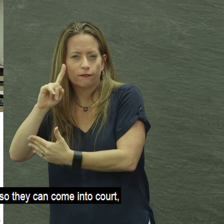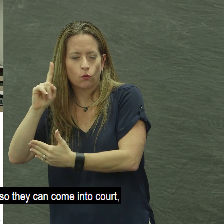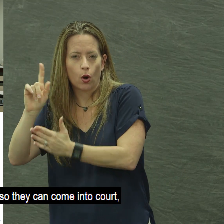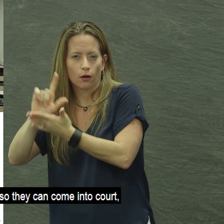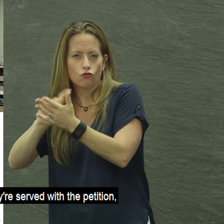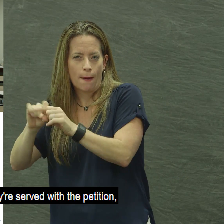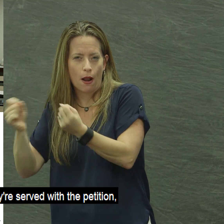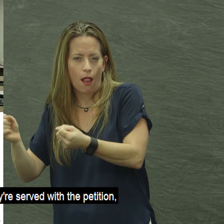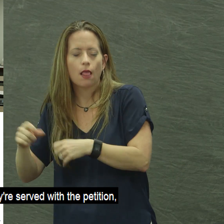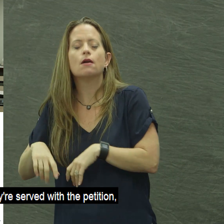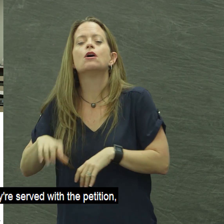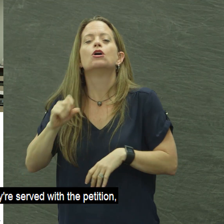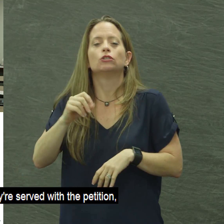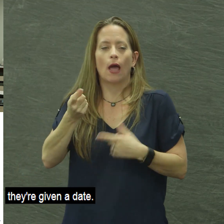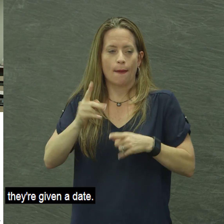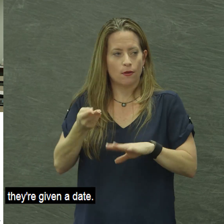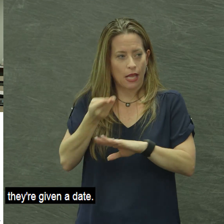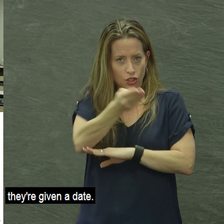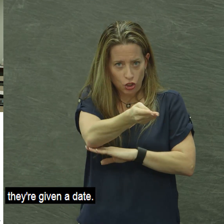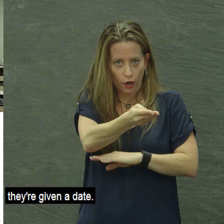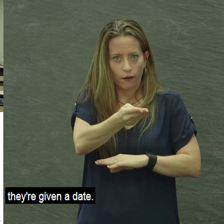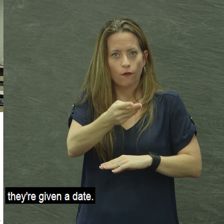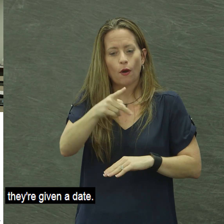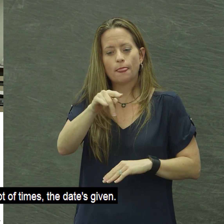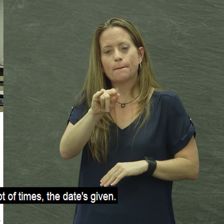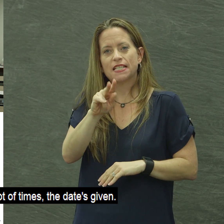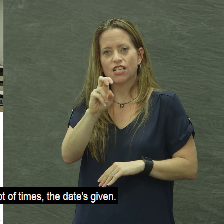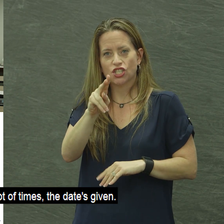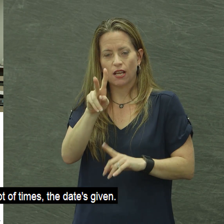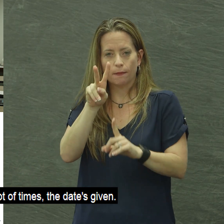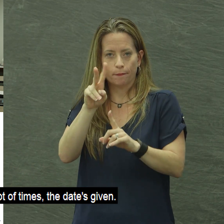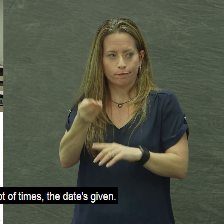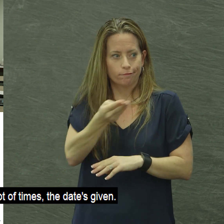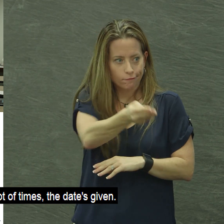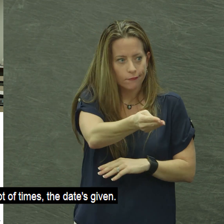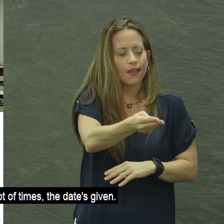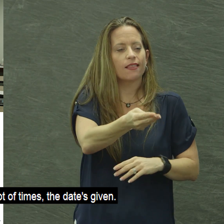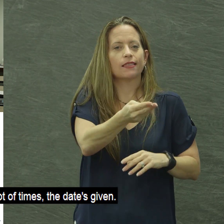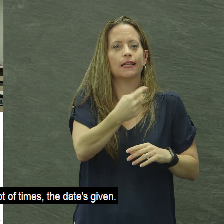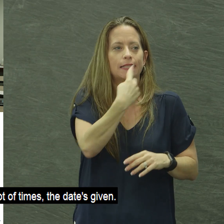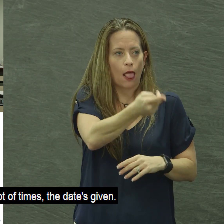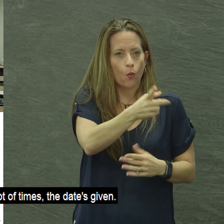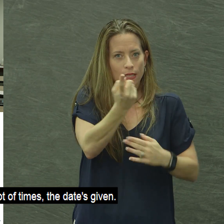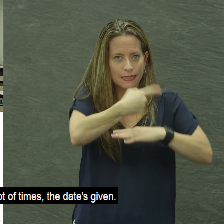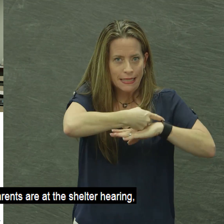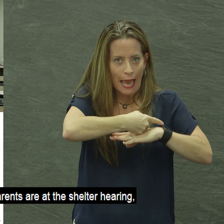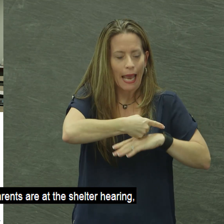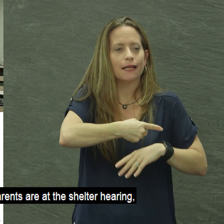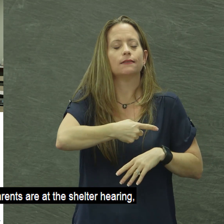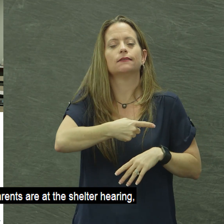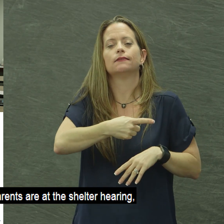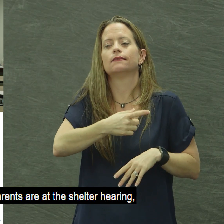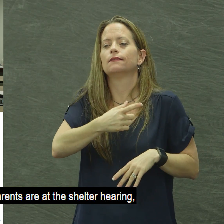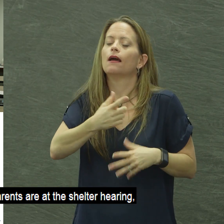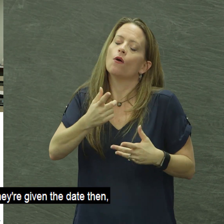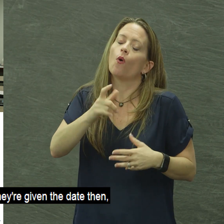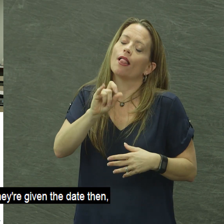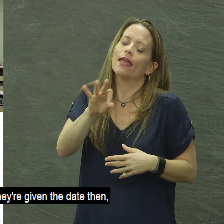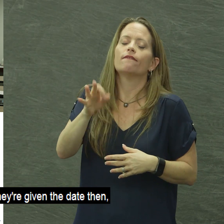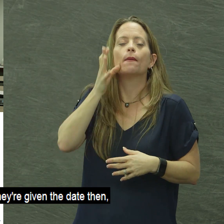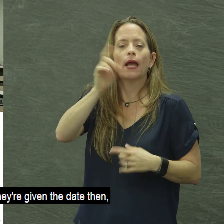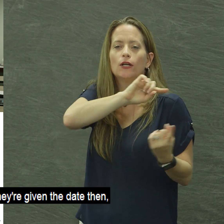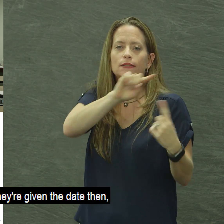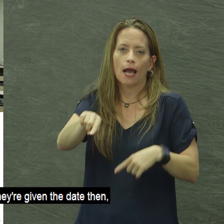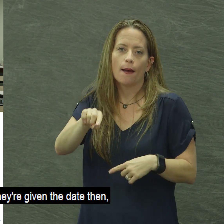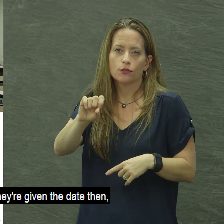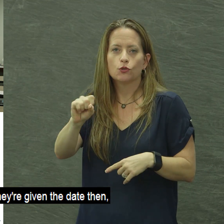to court, they're served with the petition, they're given a date. A lot of times the date's given. If the parent's at the shelter hearing, they're